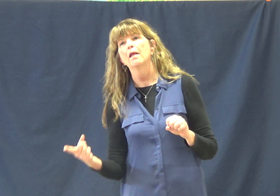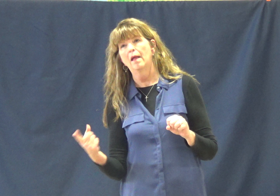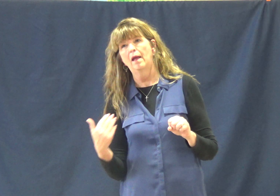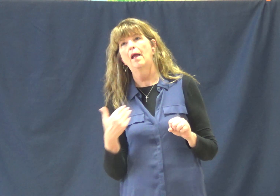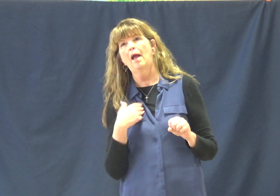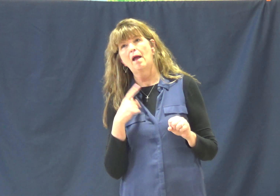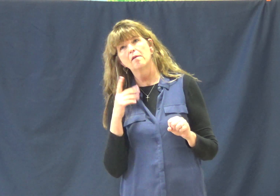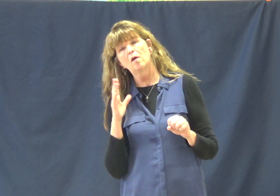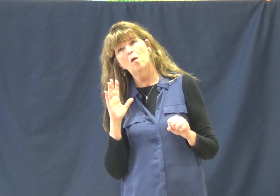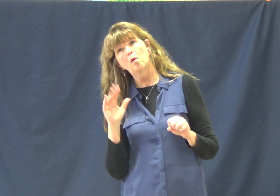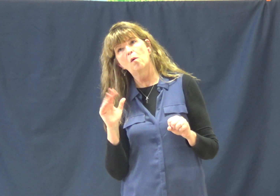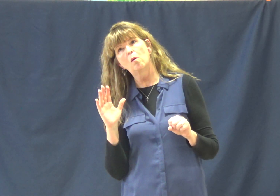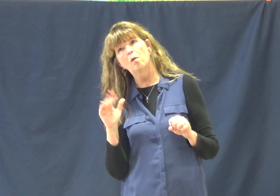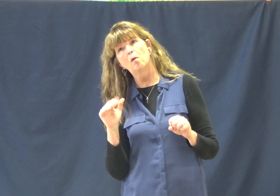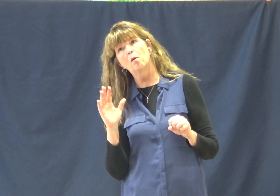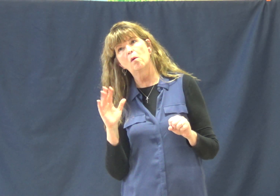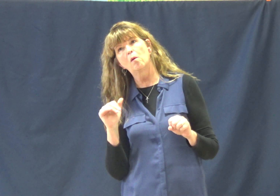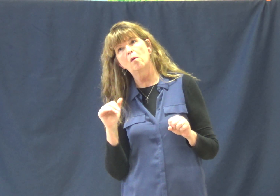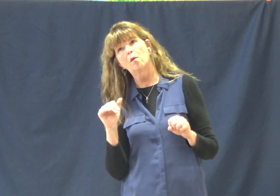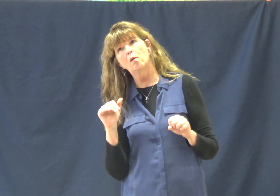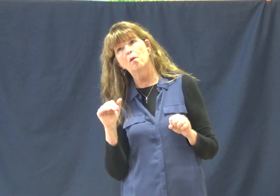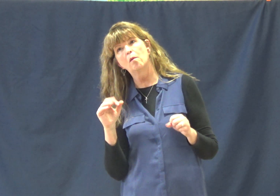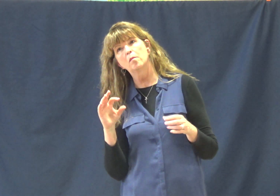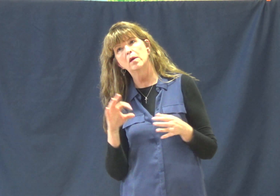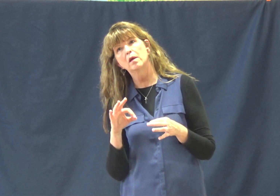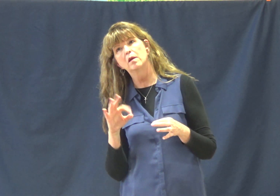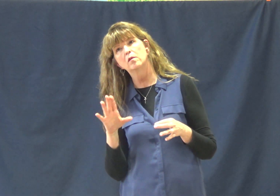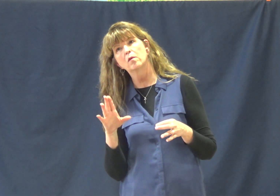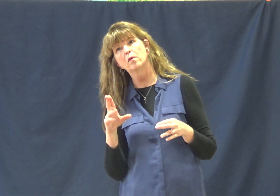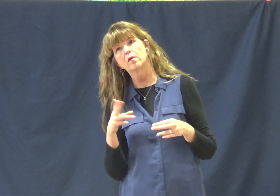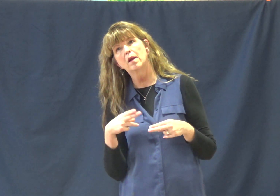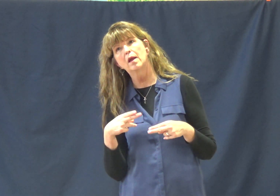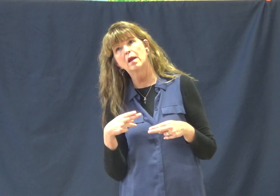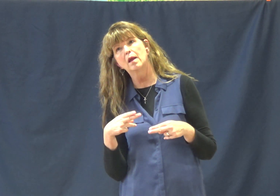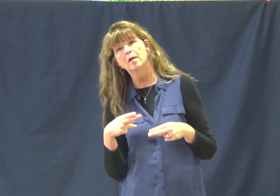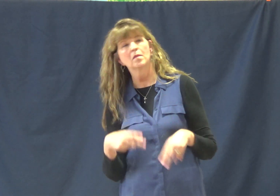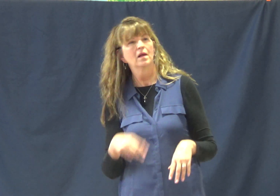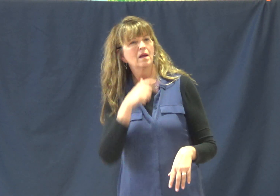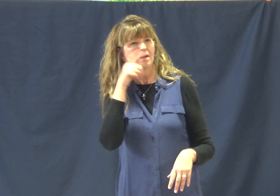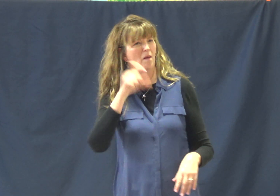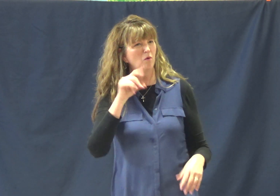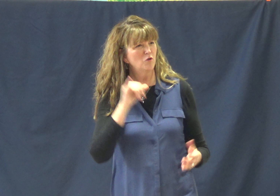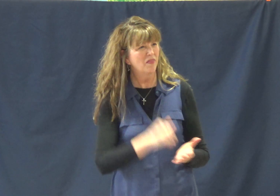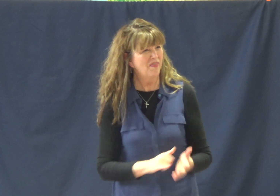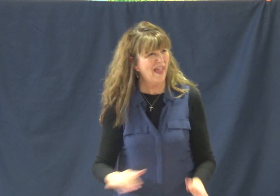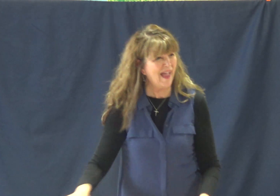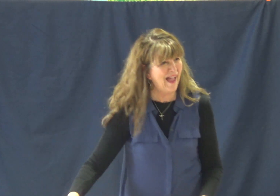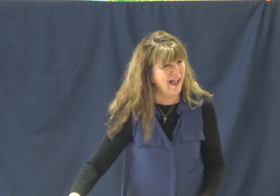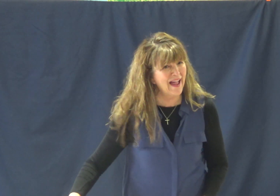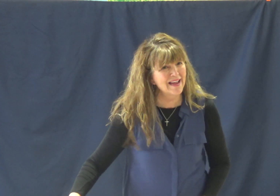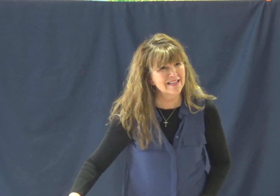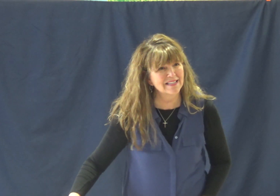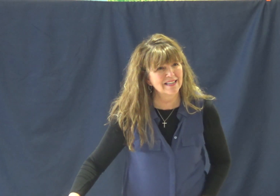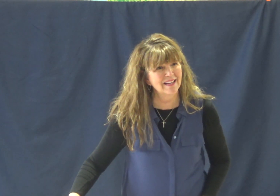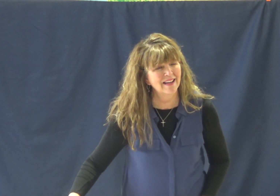saves. I have hope in His. No, that's not how we're supposed to